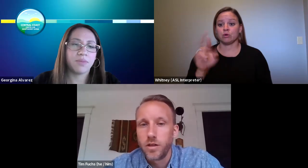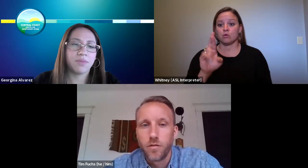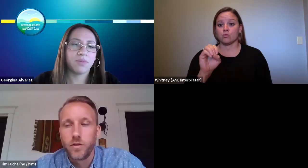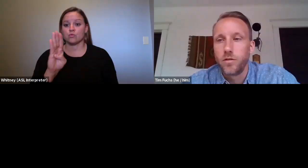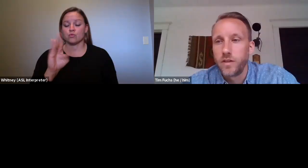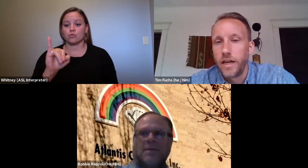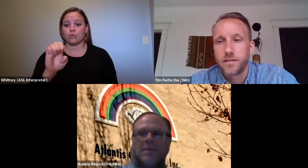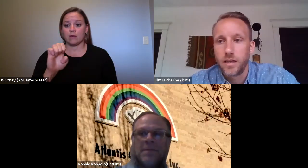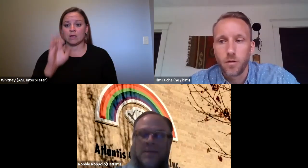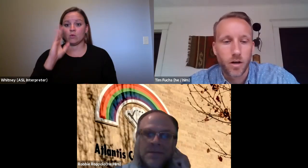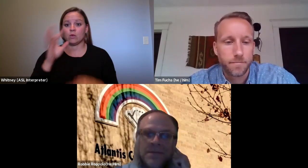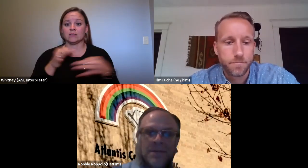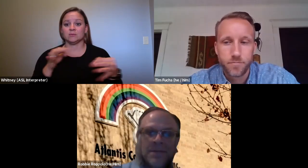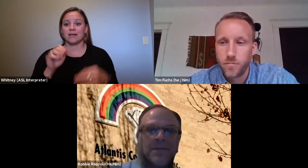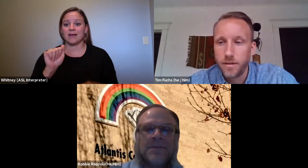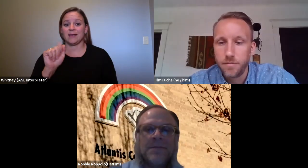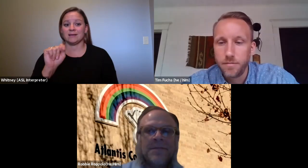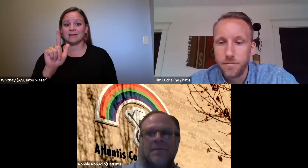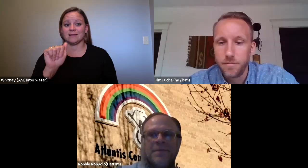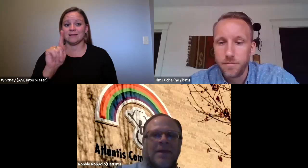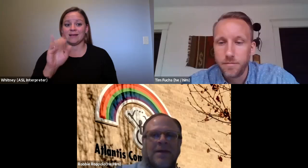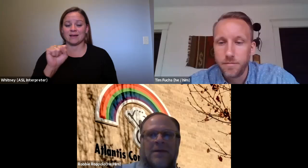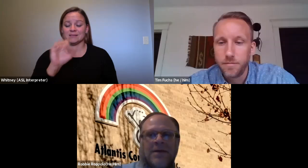us through the overview of Atlantis and their work. Robbie?